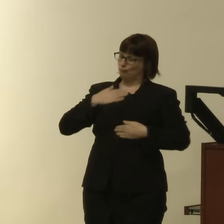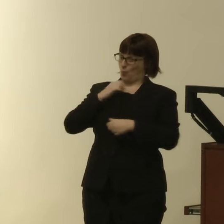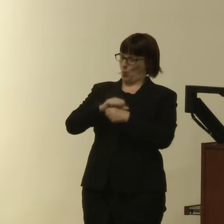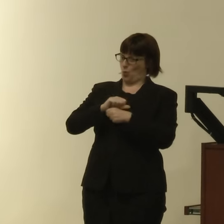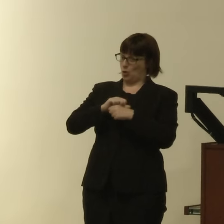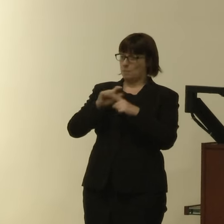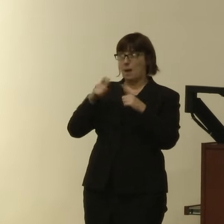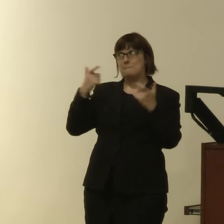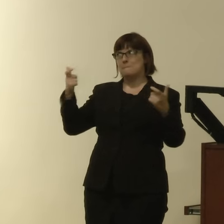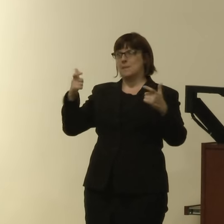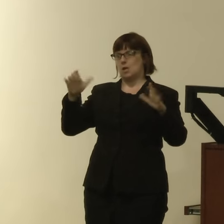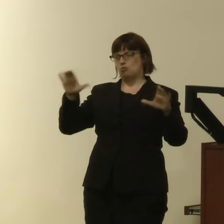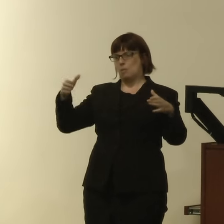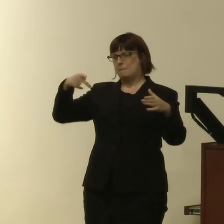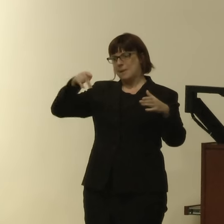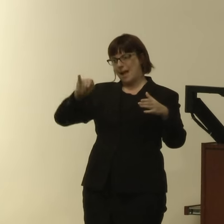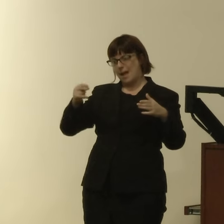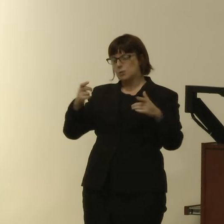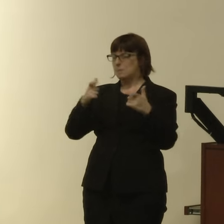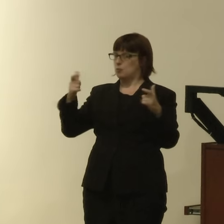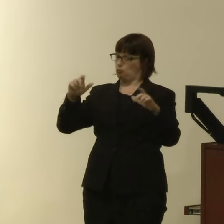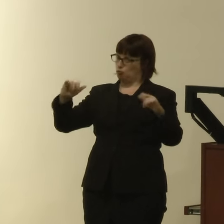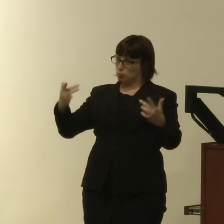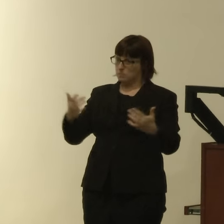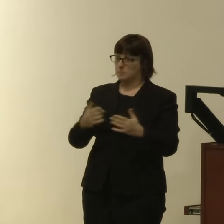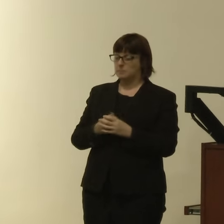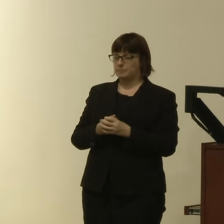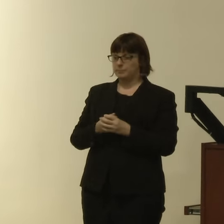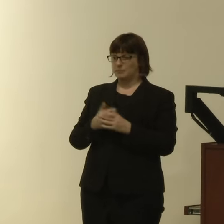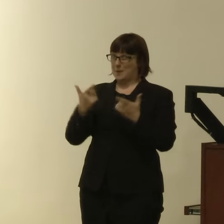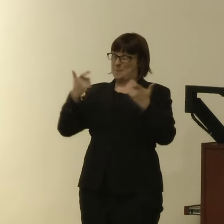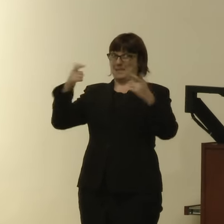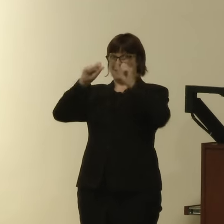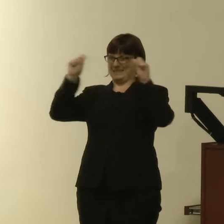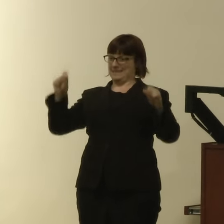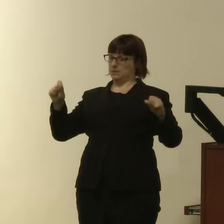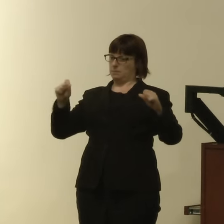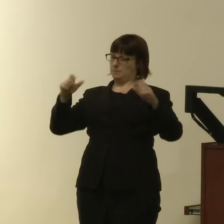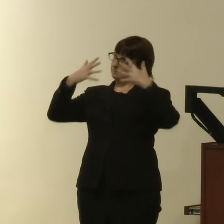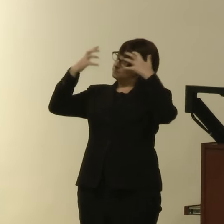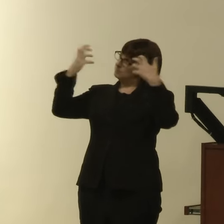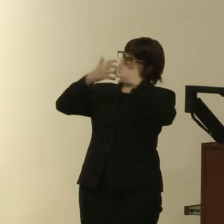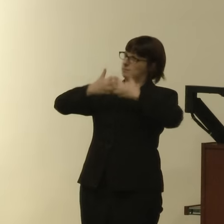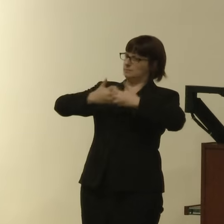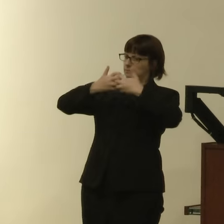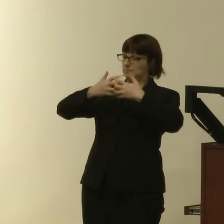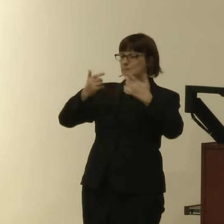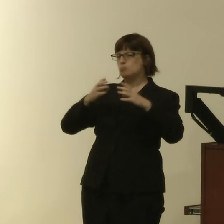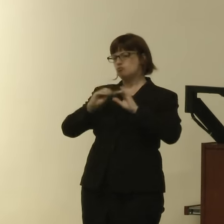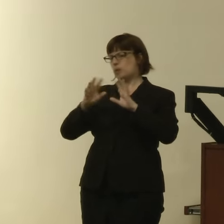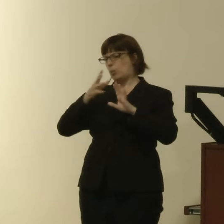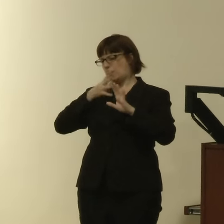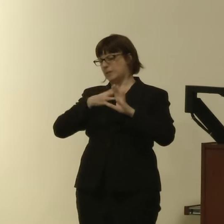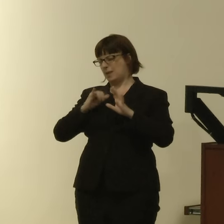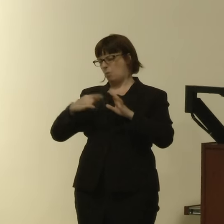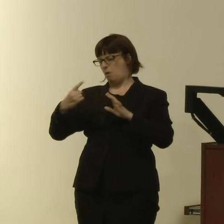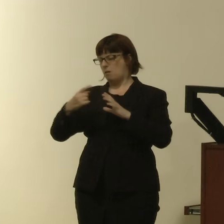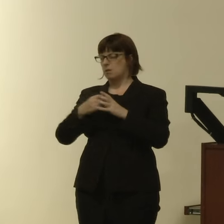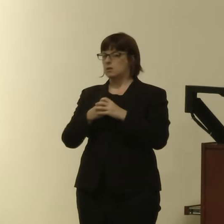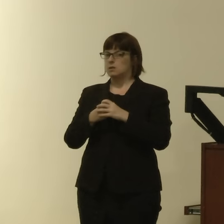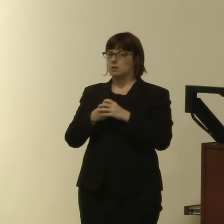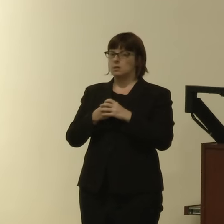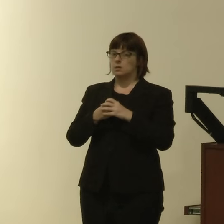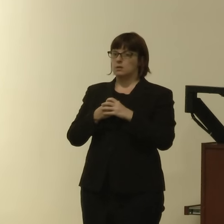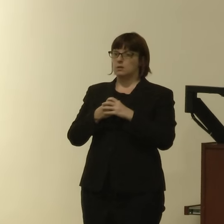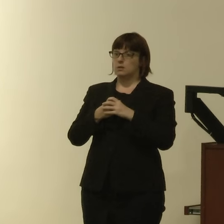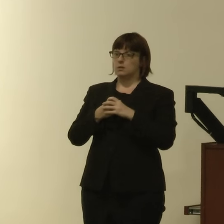work with a big group, Partners in Health, or in a big healthcare system, big partners we call it, the Brigham's part of that. And I don't have